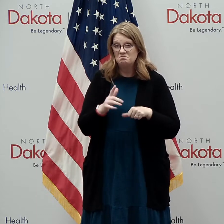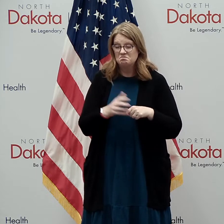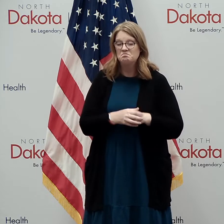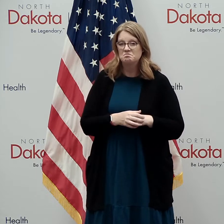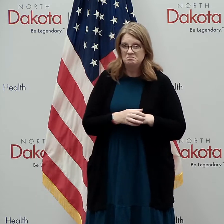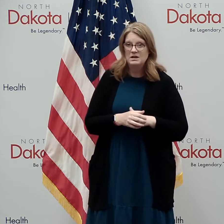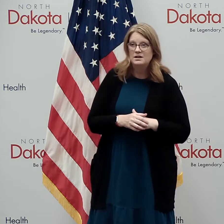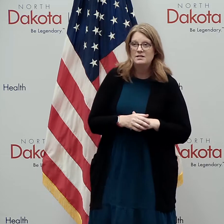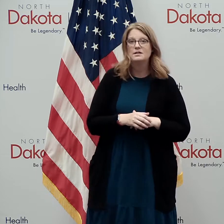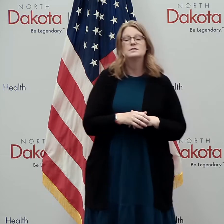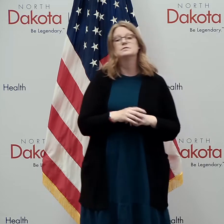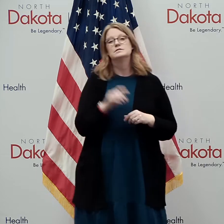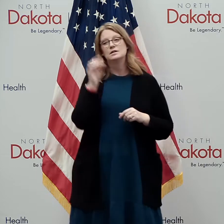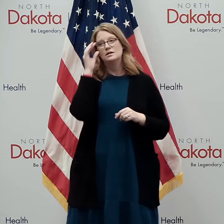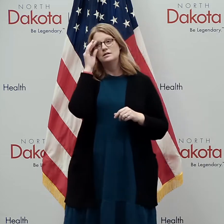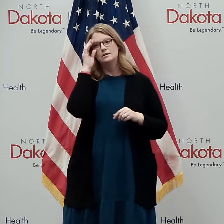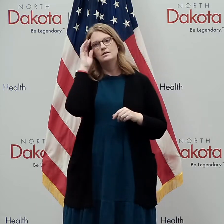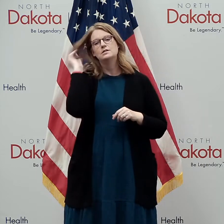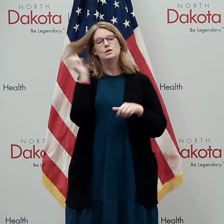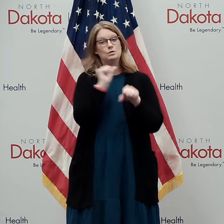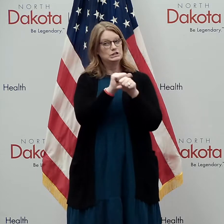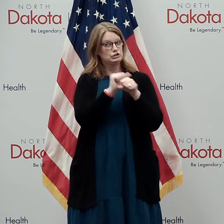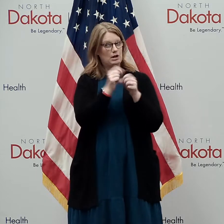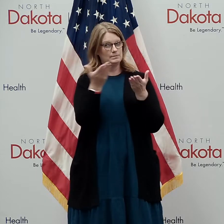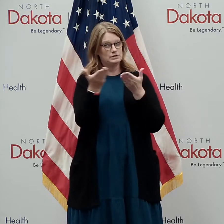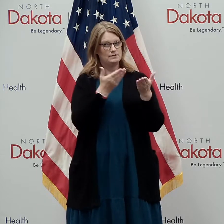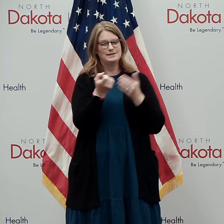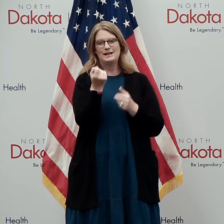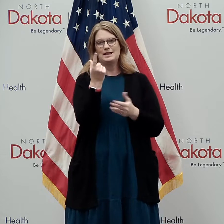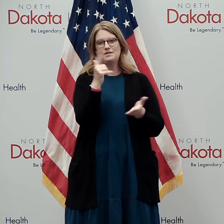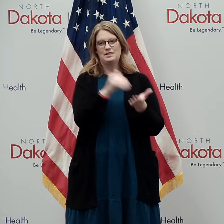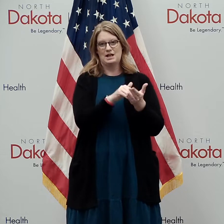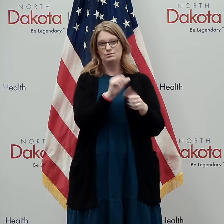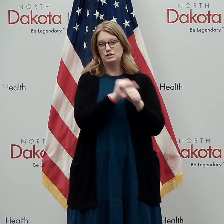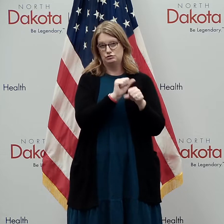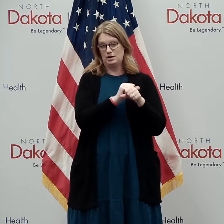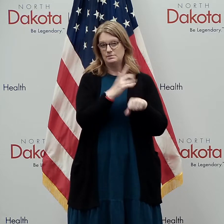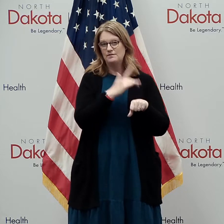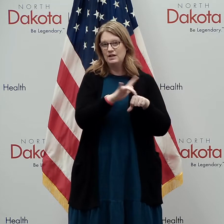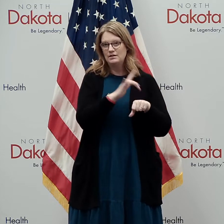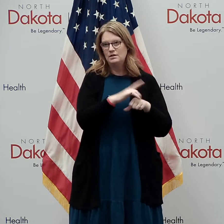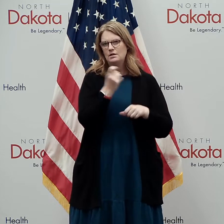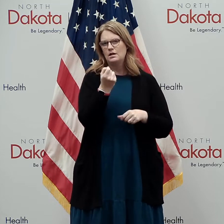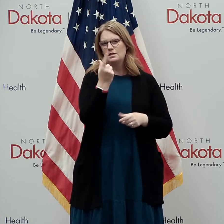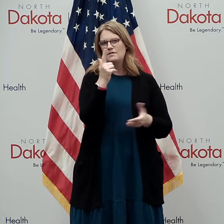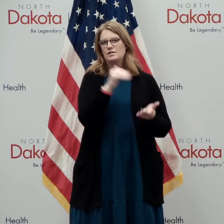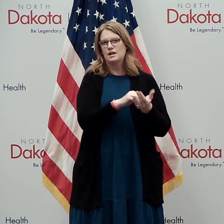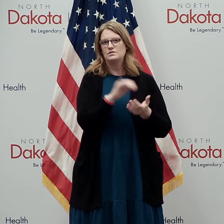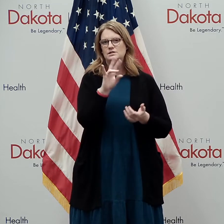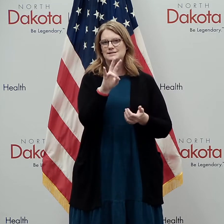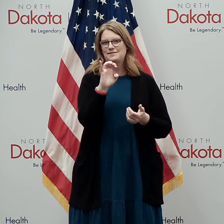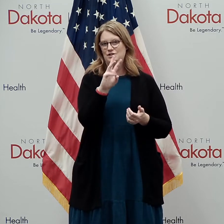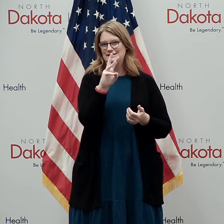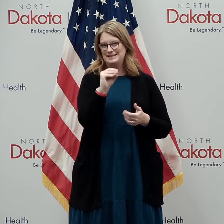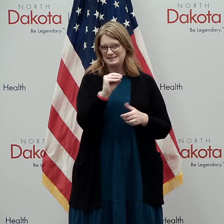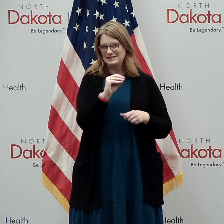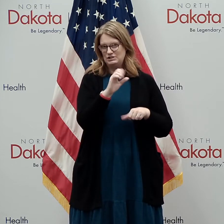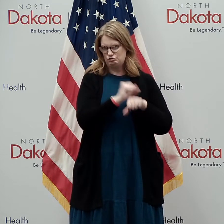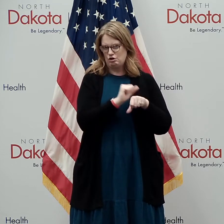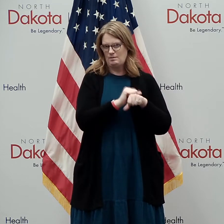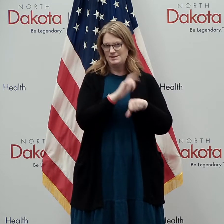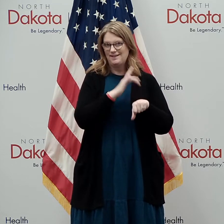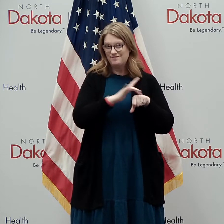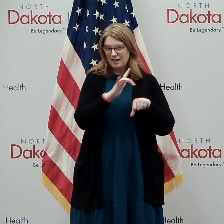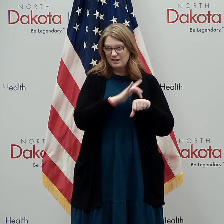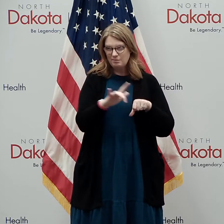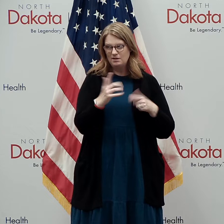an estimated, just through job service, there's 11,000 jobs that are 11,760 open jobs, and that's